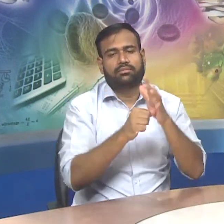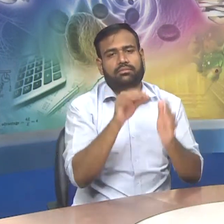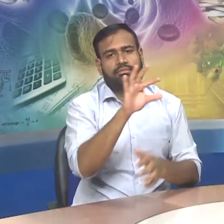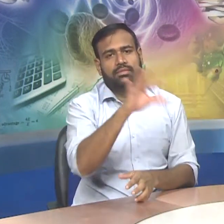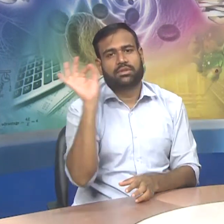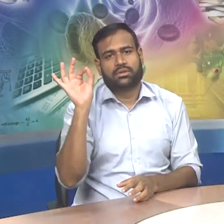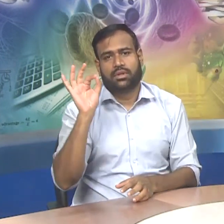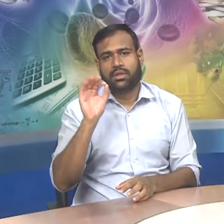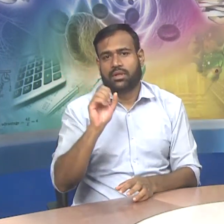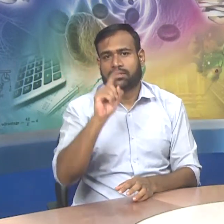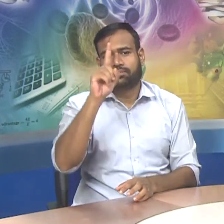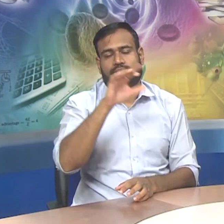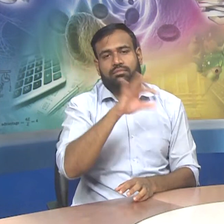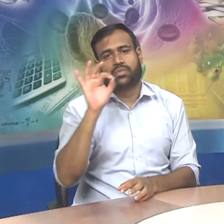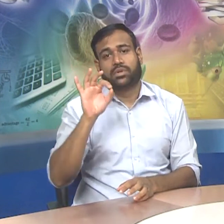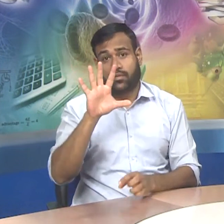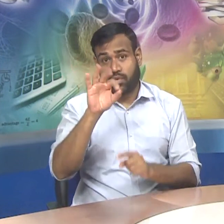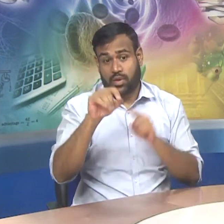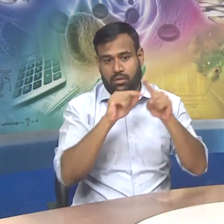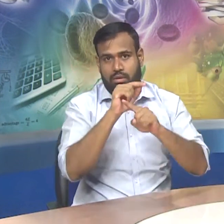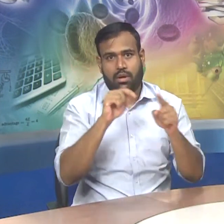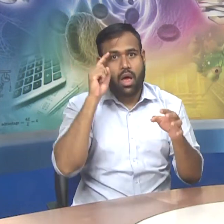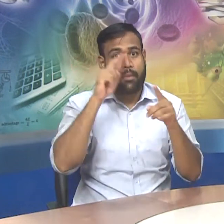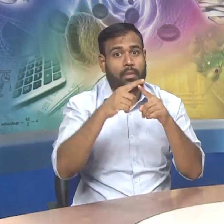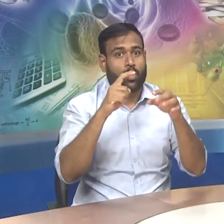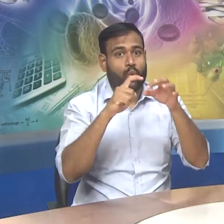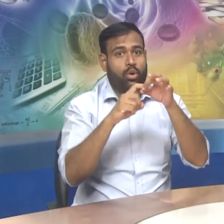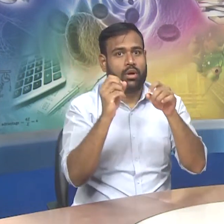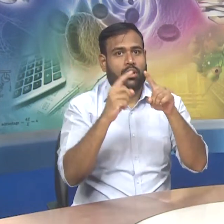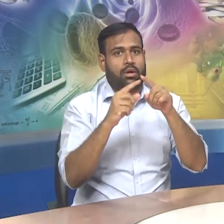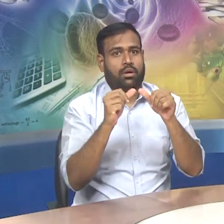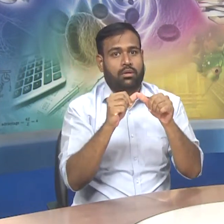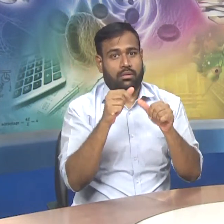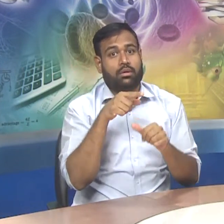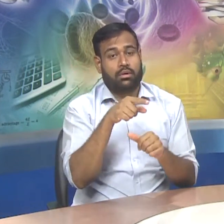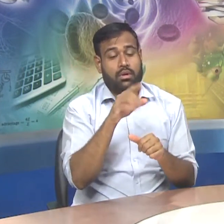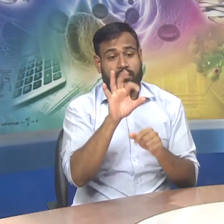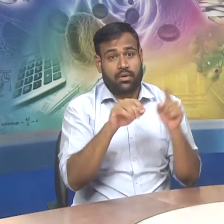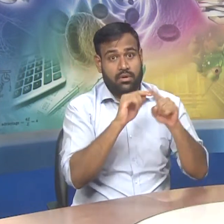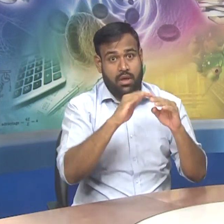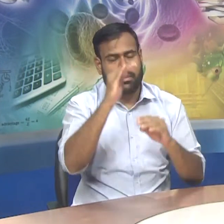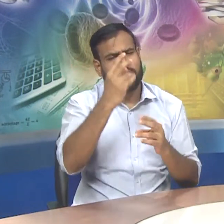then he or she is declared elected.